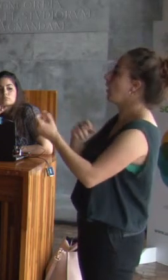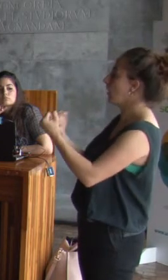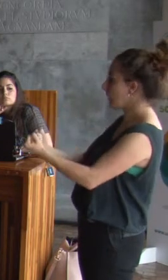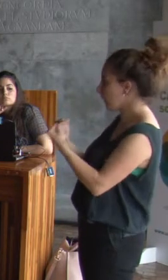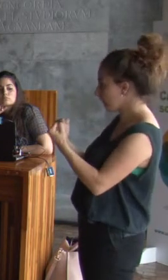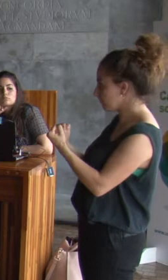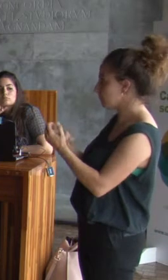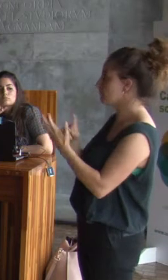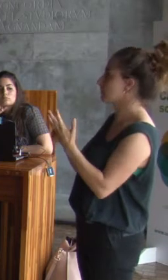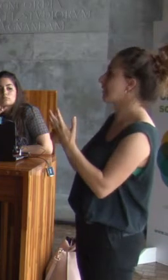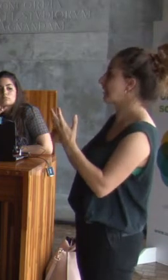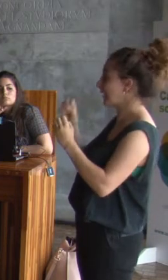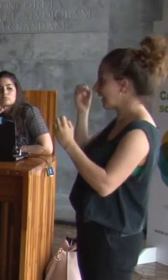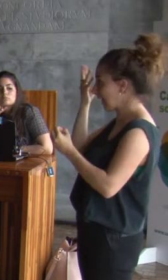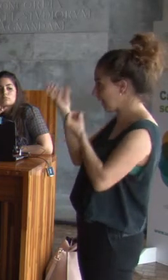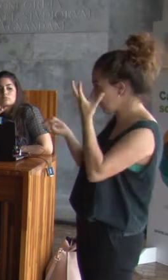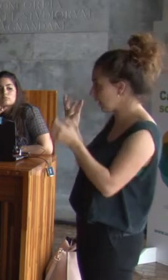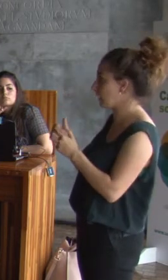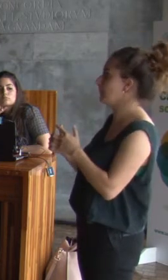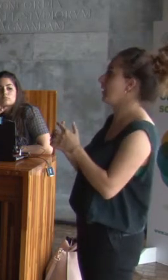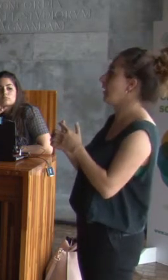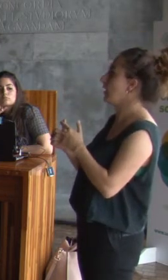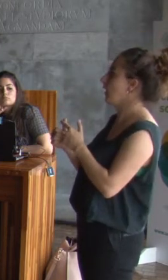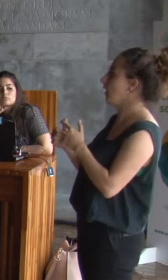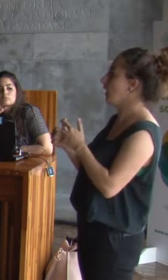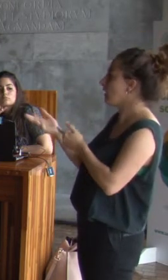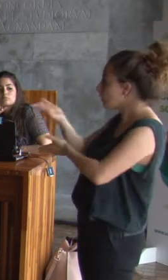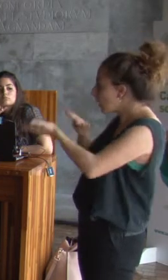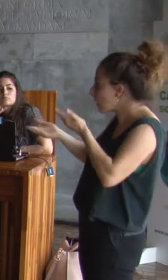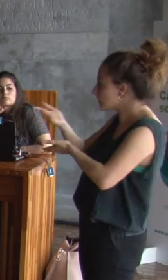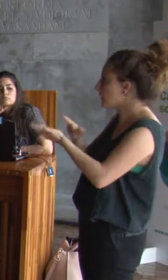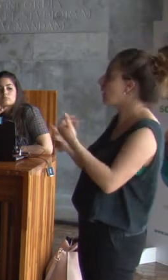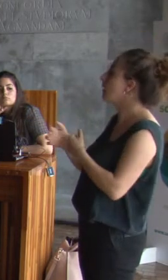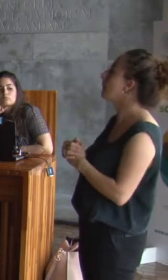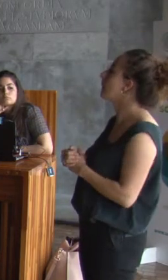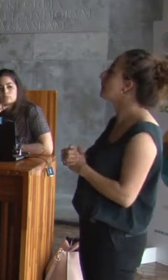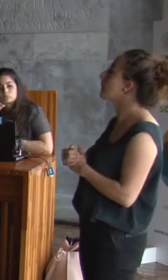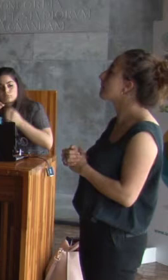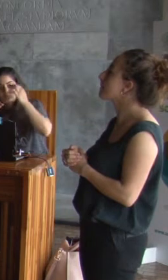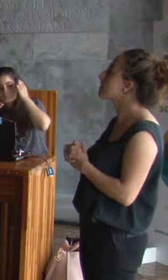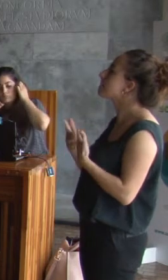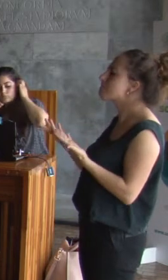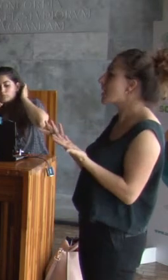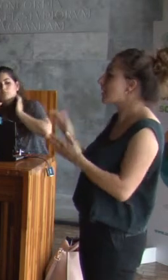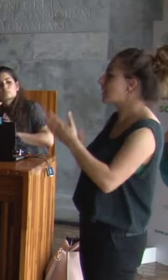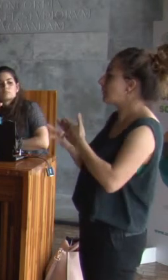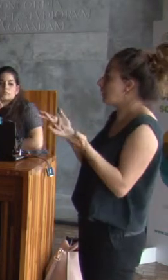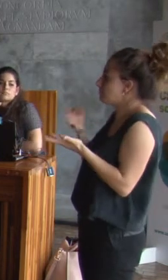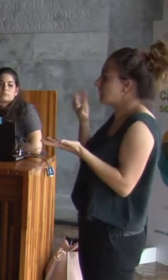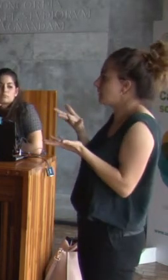creativity, connectedness, collaboration. But I've been talking about disabilities, and so what is a